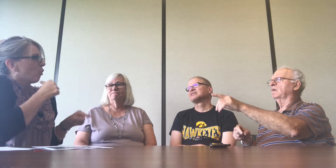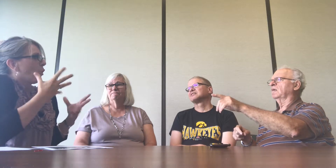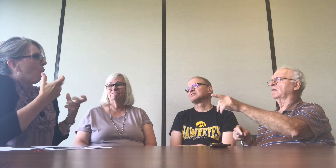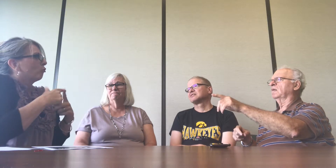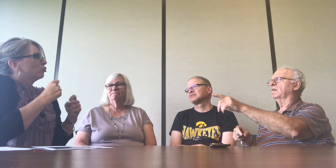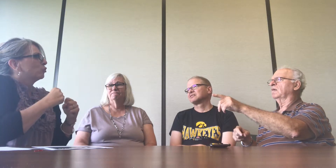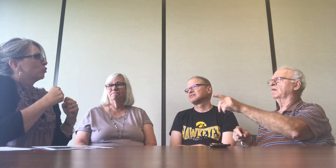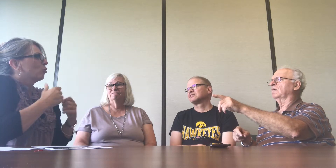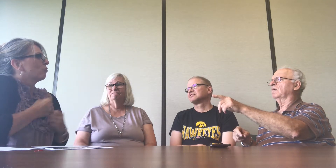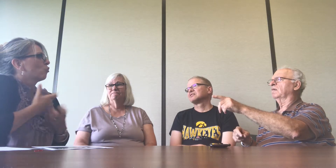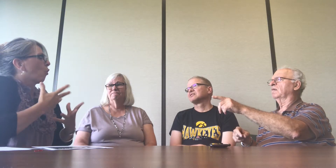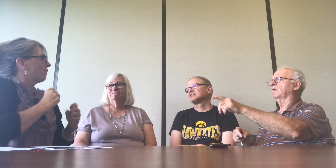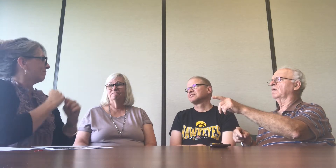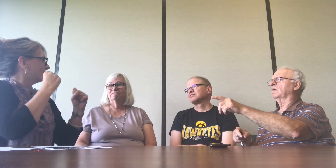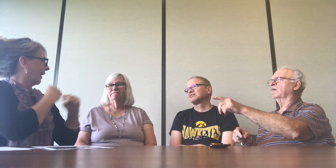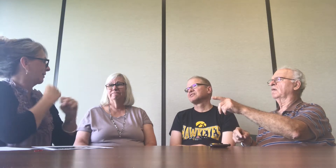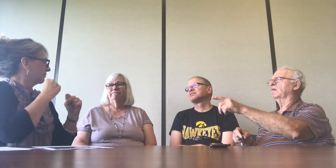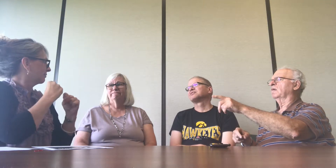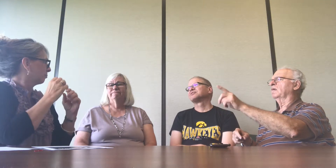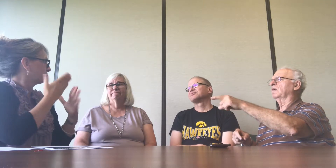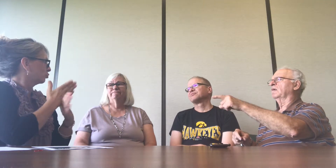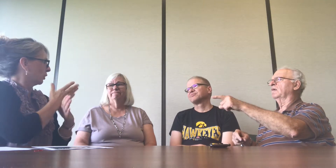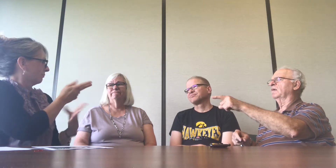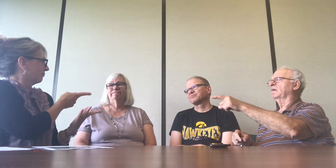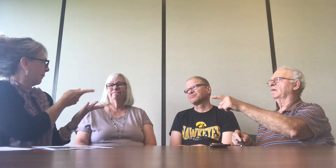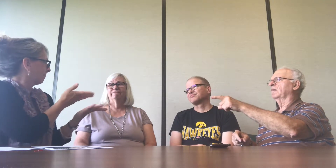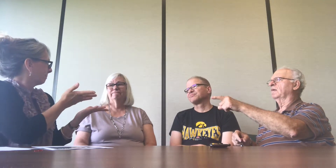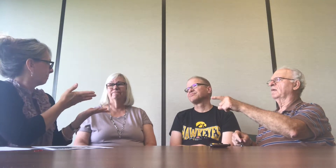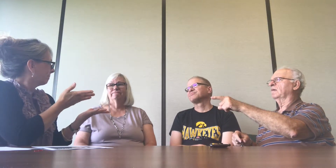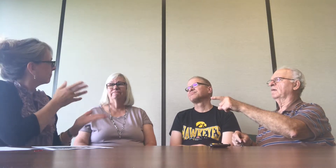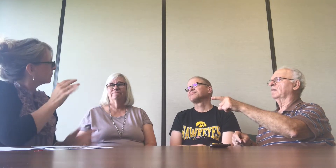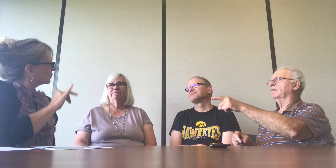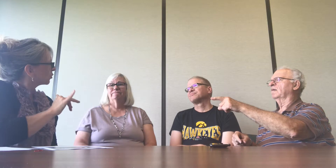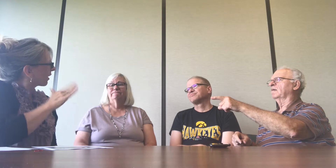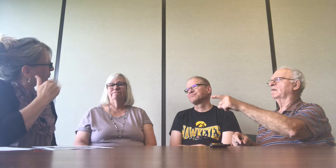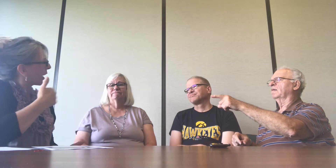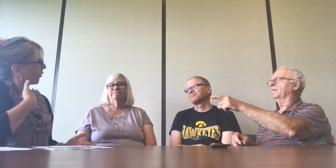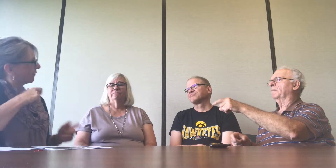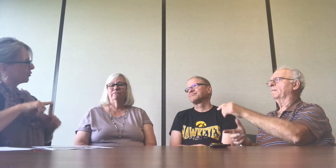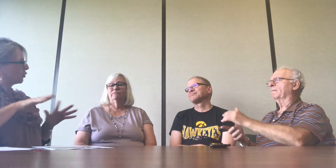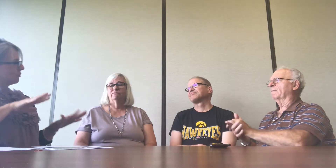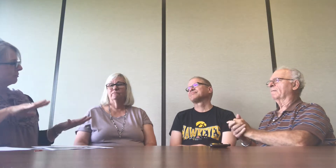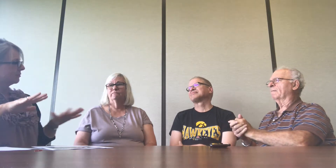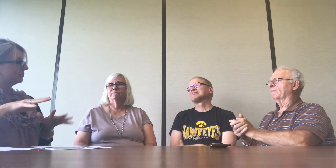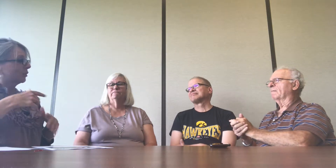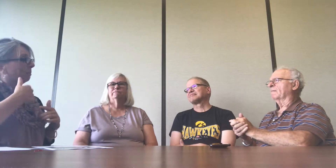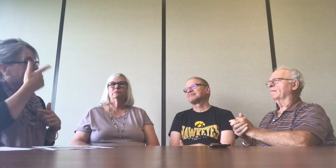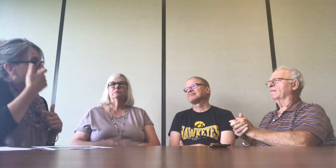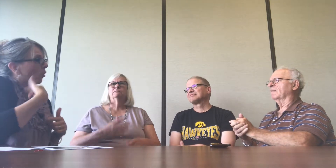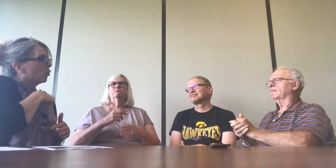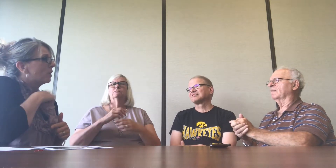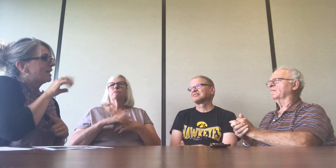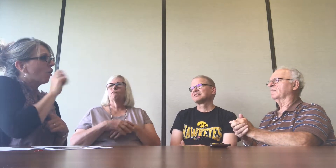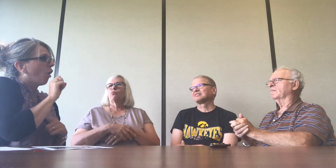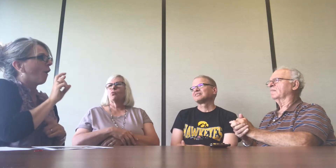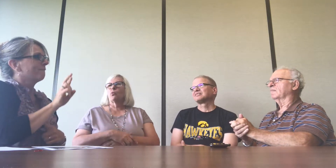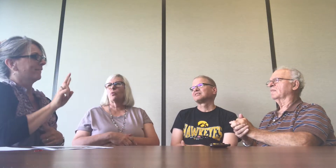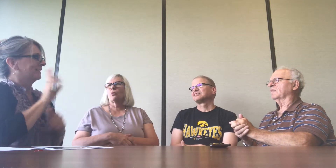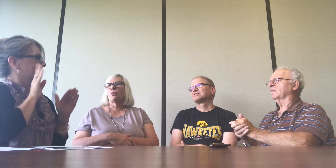careful. We don't want to go and cause fighting between the two of them. So we